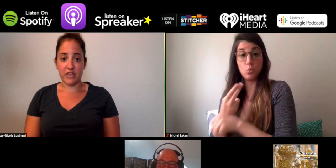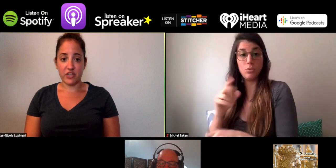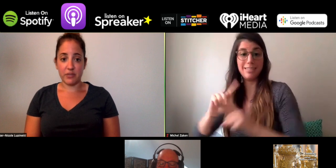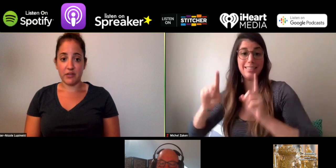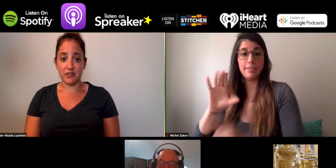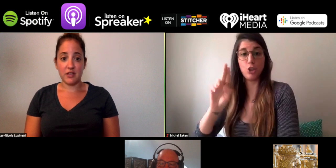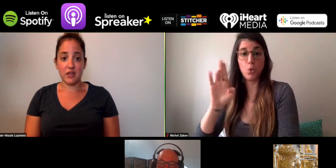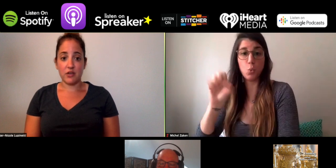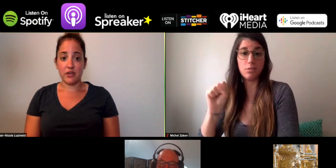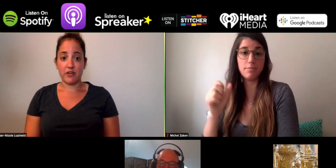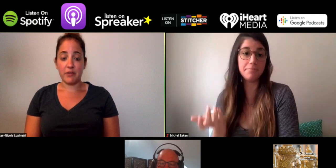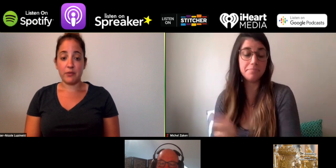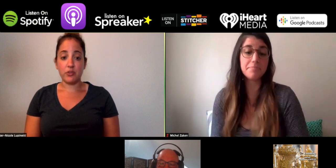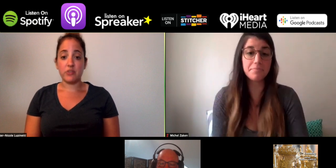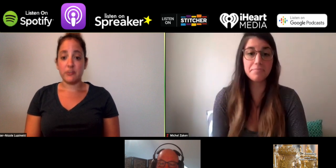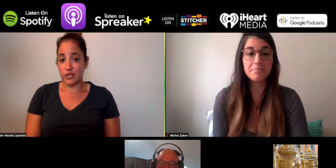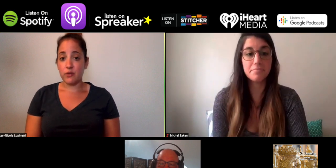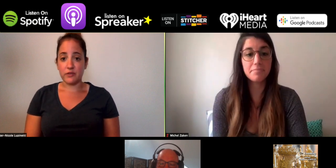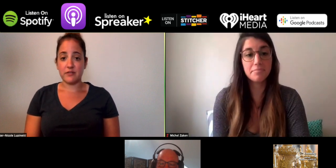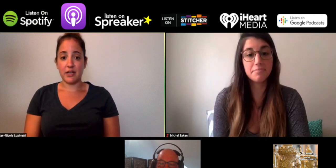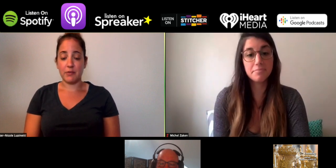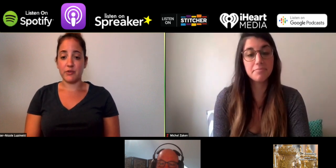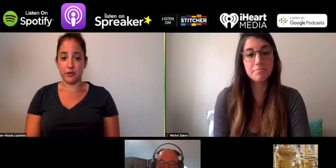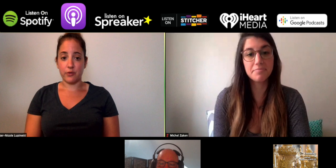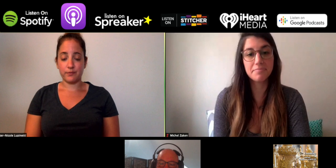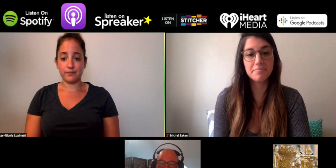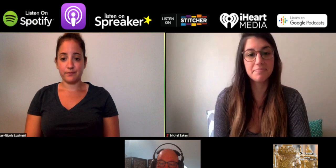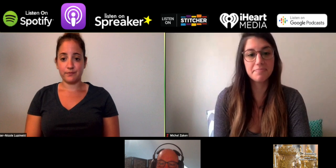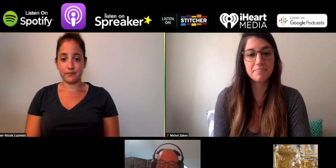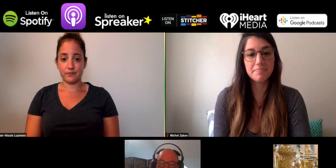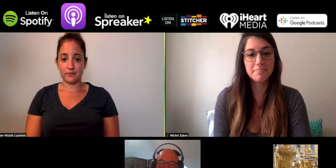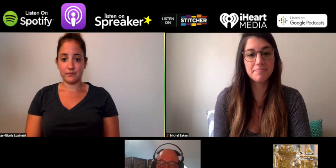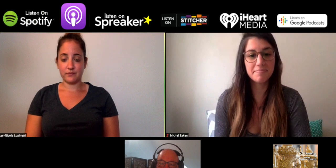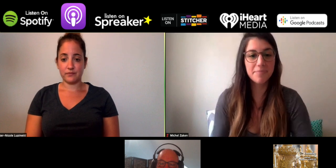closer attention because, you know, hearing people use different cues than I'm used to.